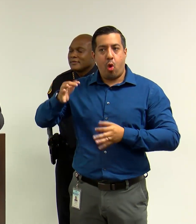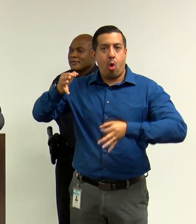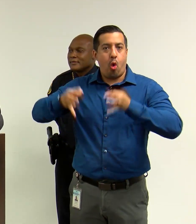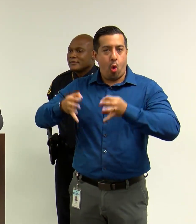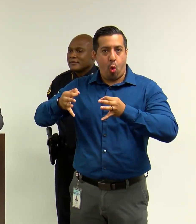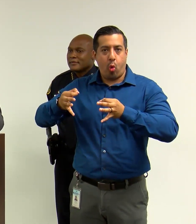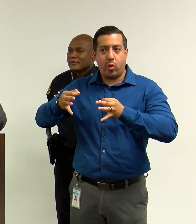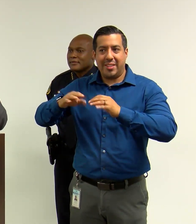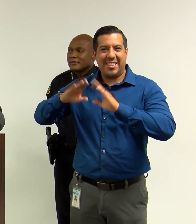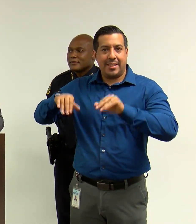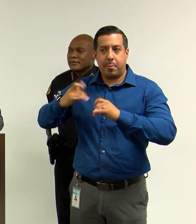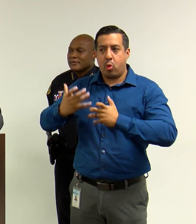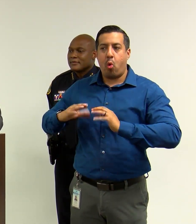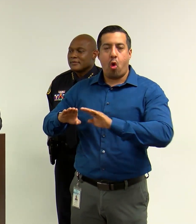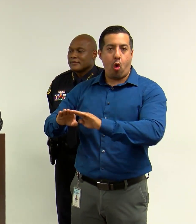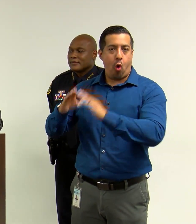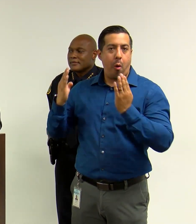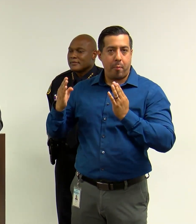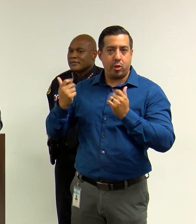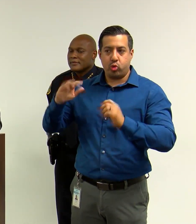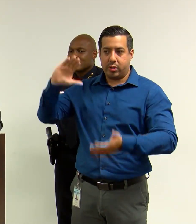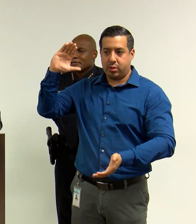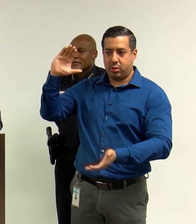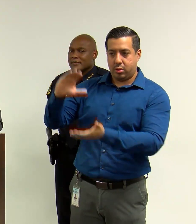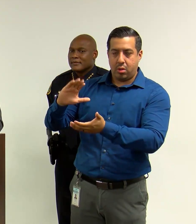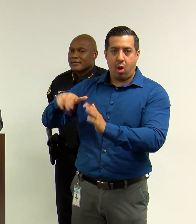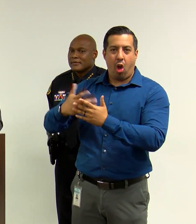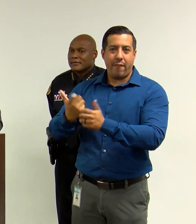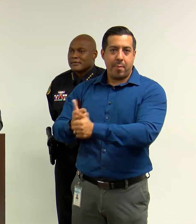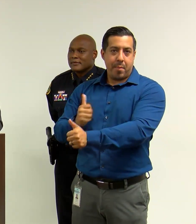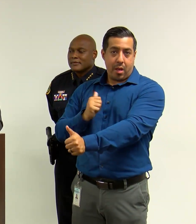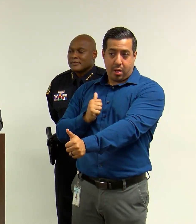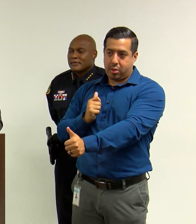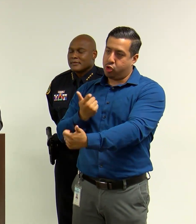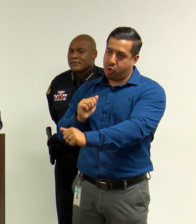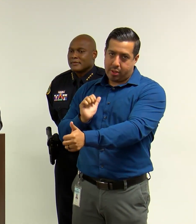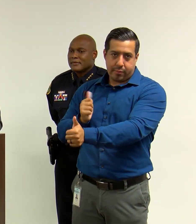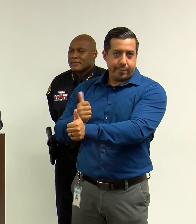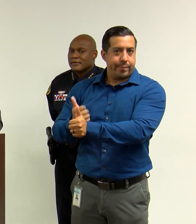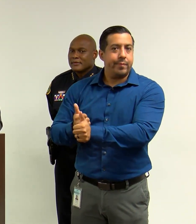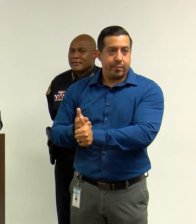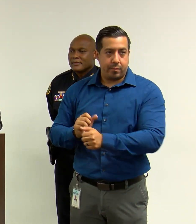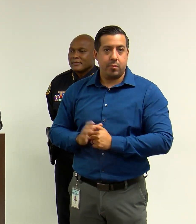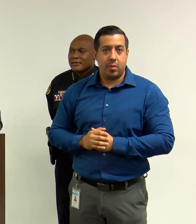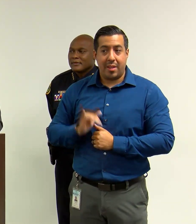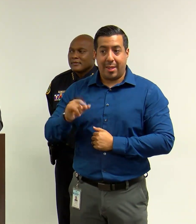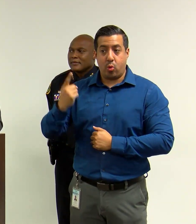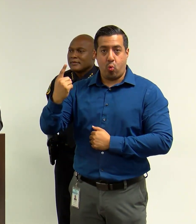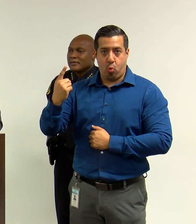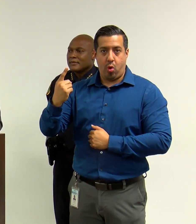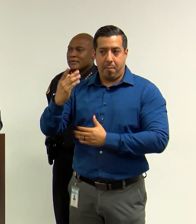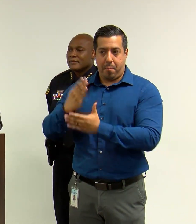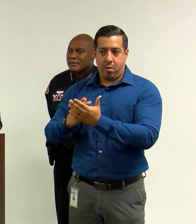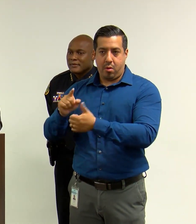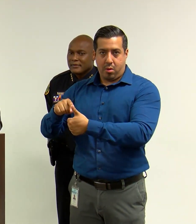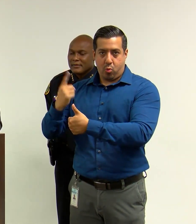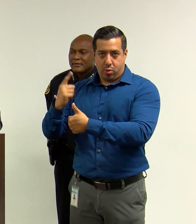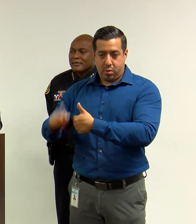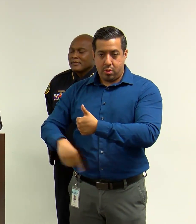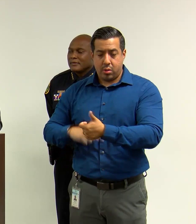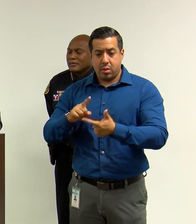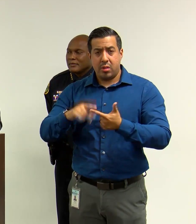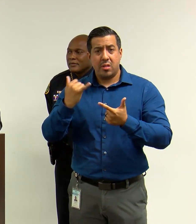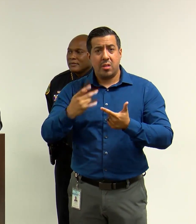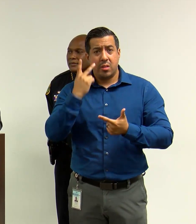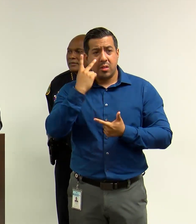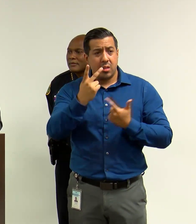open up as well, to reduce significantly the backlog. So that's on one front. Then what we are